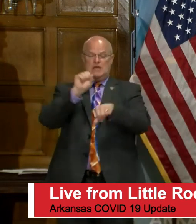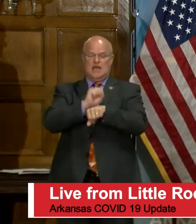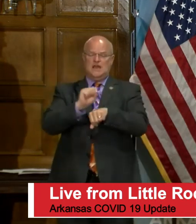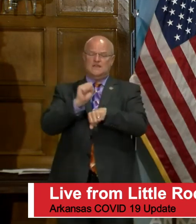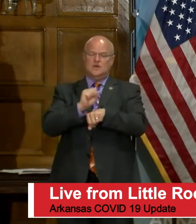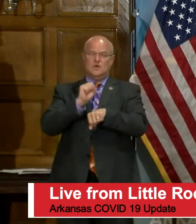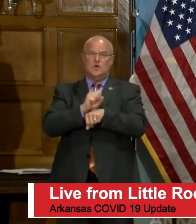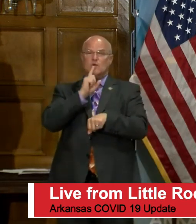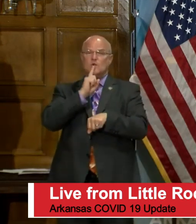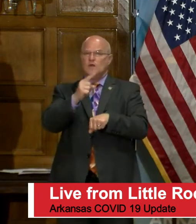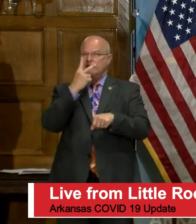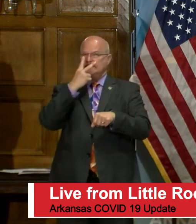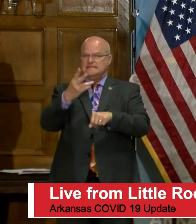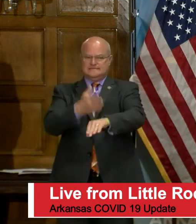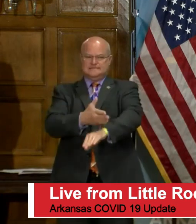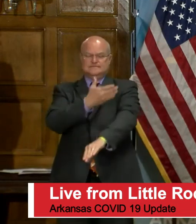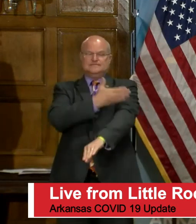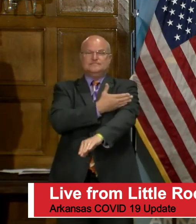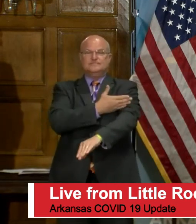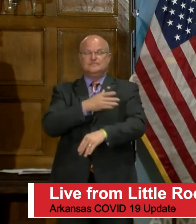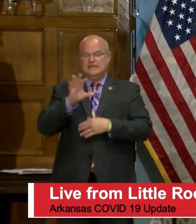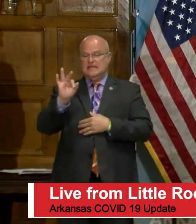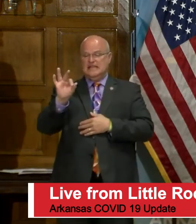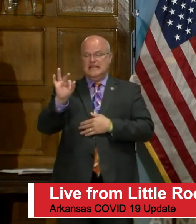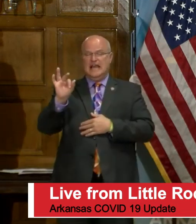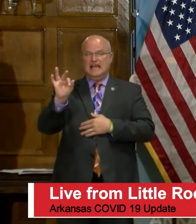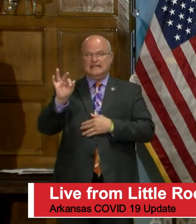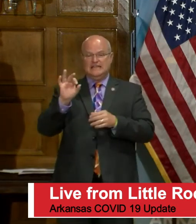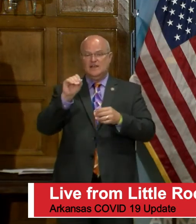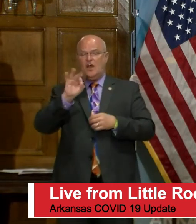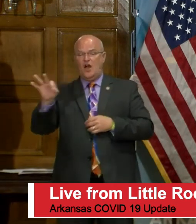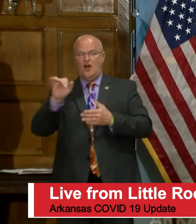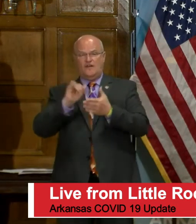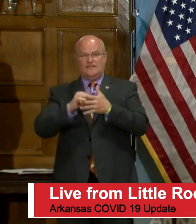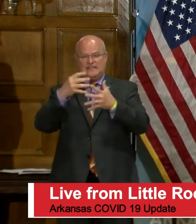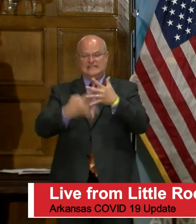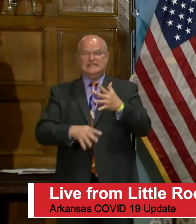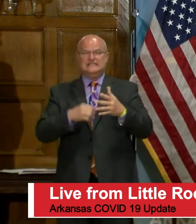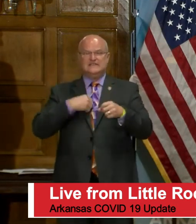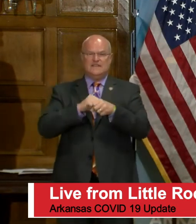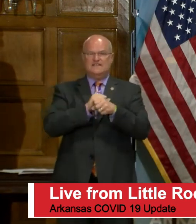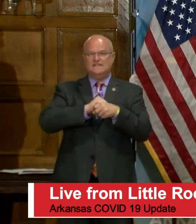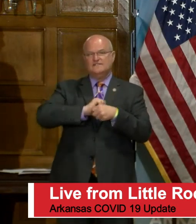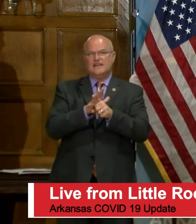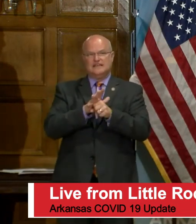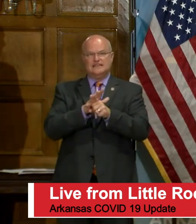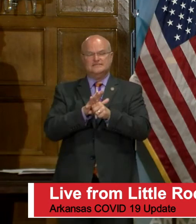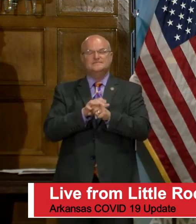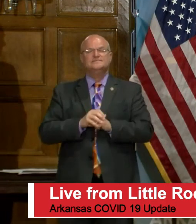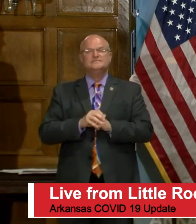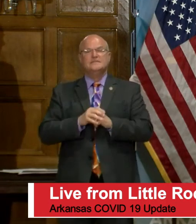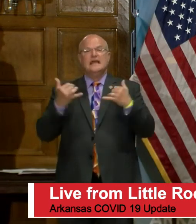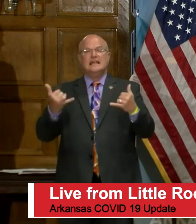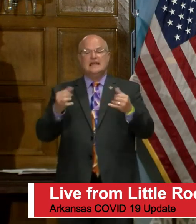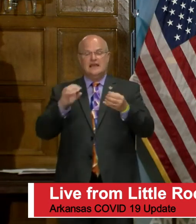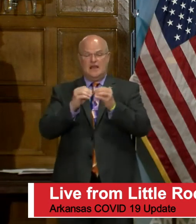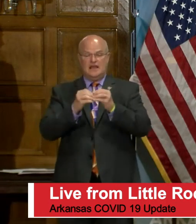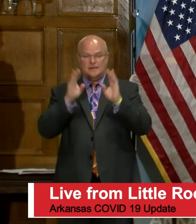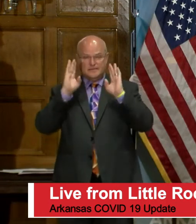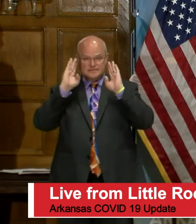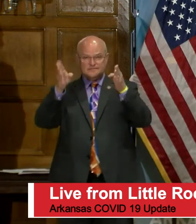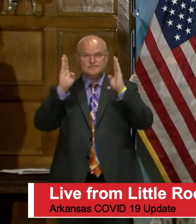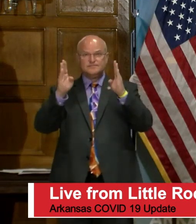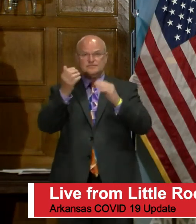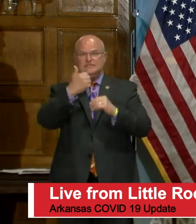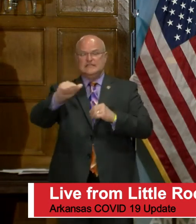they're doing is really paying off. 19 facilities have now come off of this list. And finally, to put our numbers into perspective,